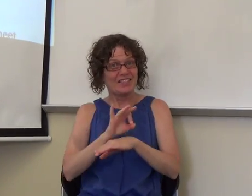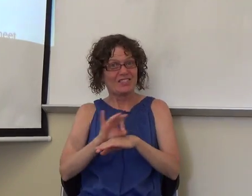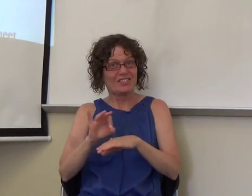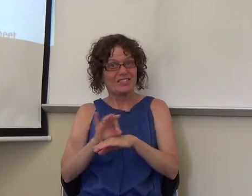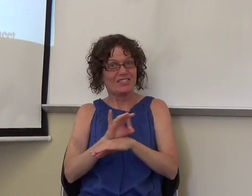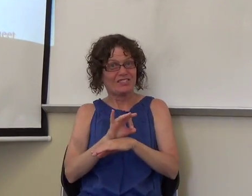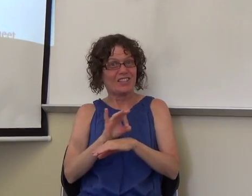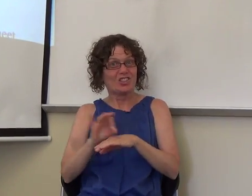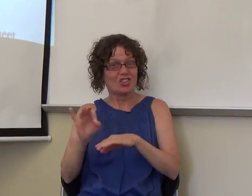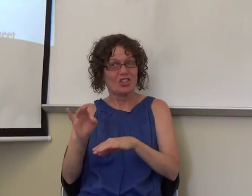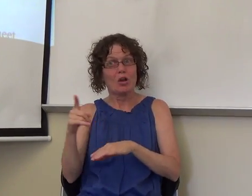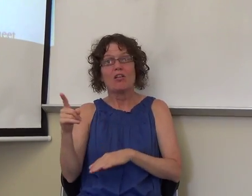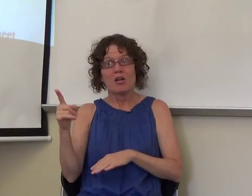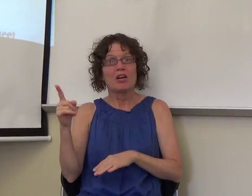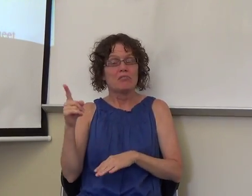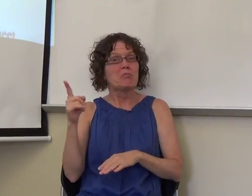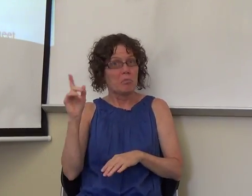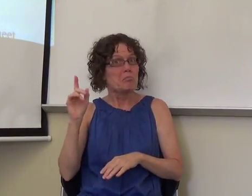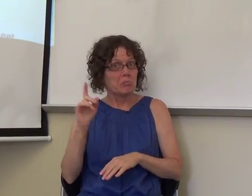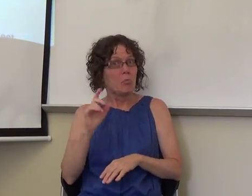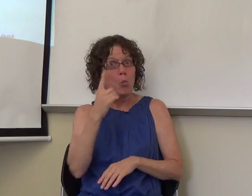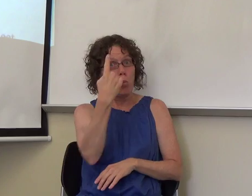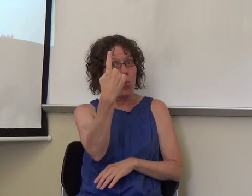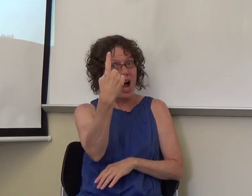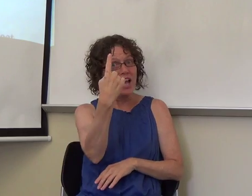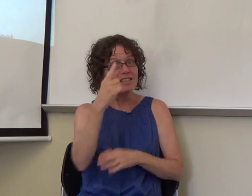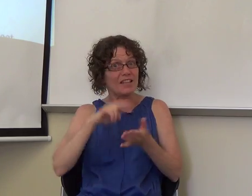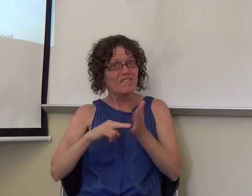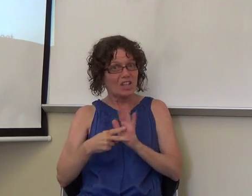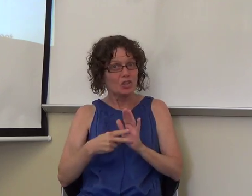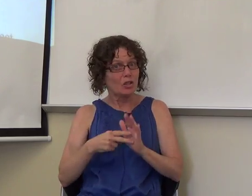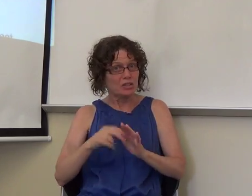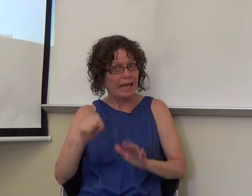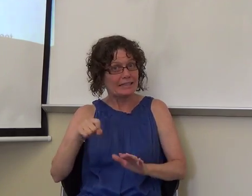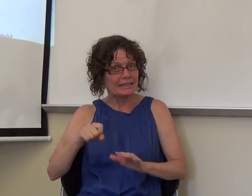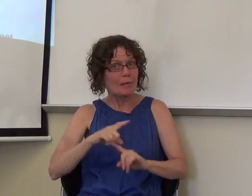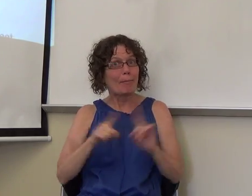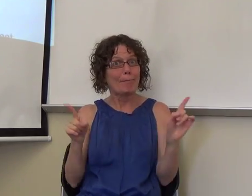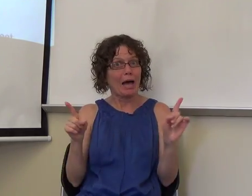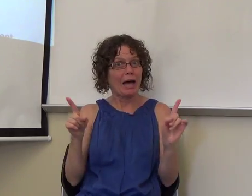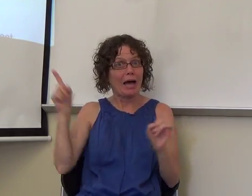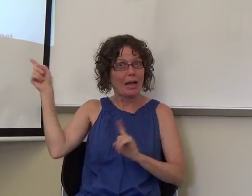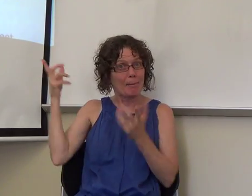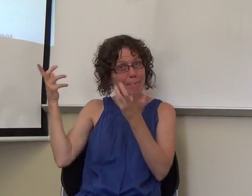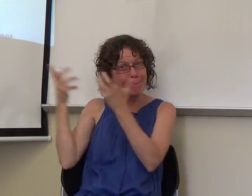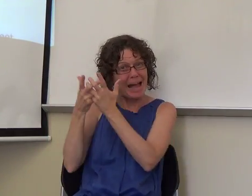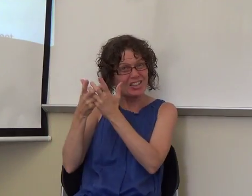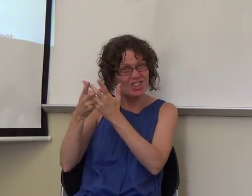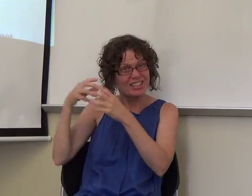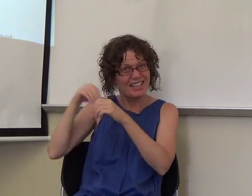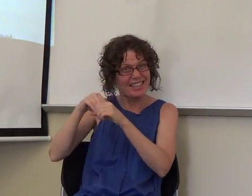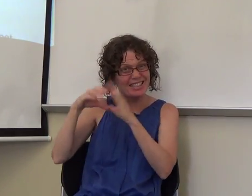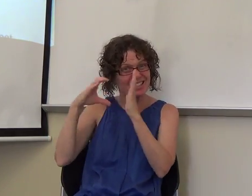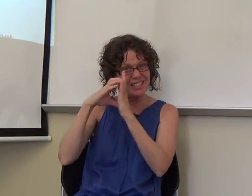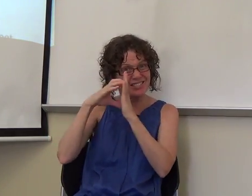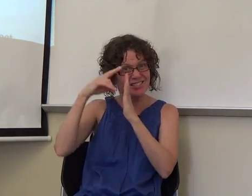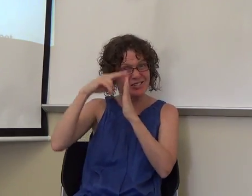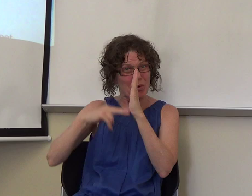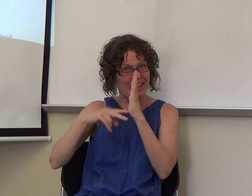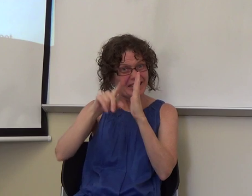Workable. Yeah, that's a definition, but is that the definition in this reading?